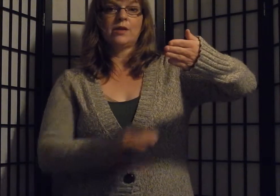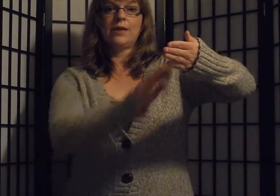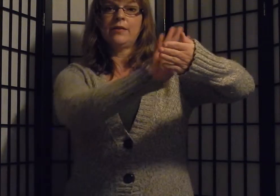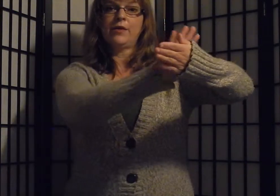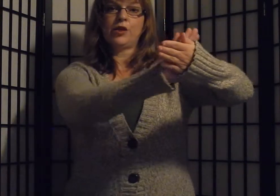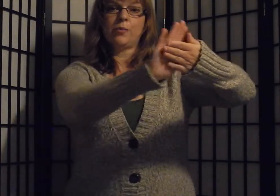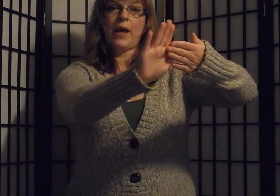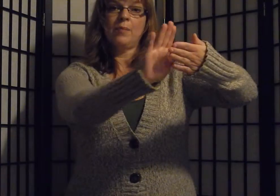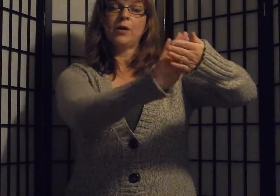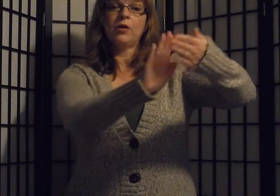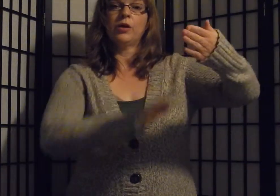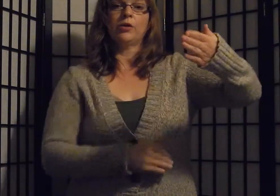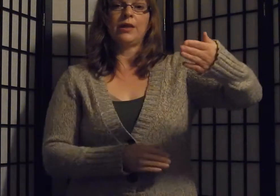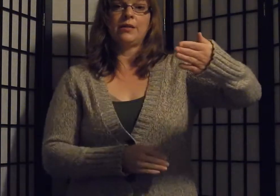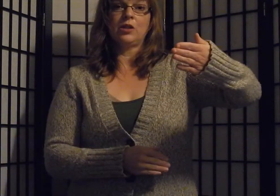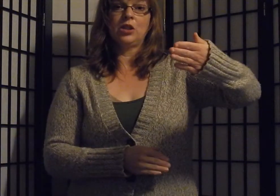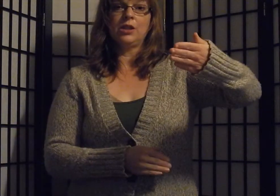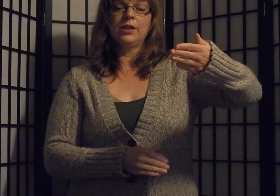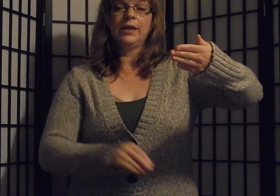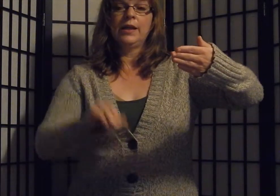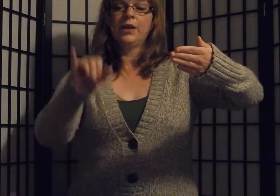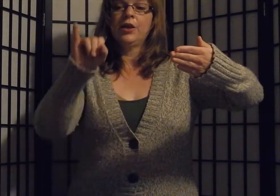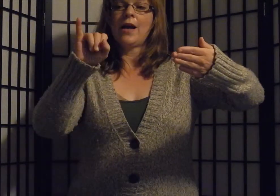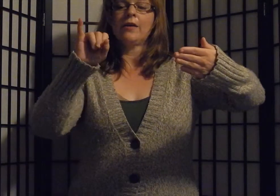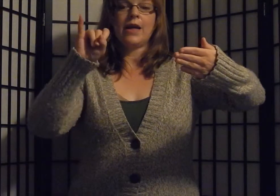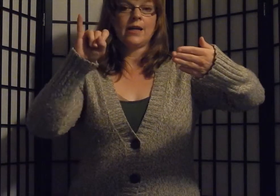as if it's your paper or your easel. Your other hand